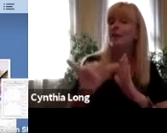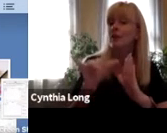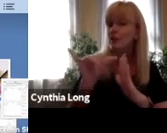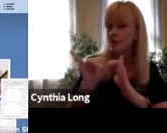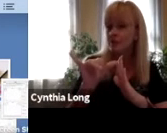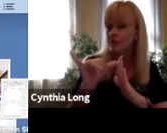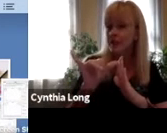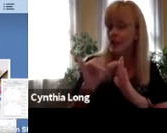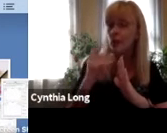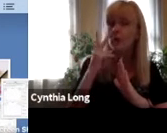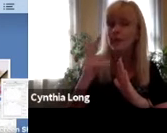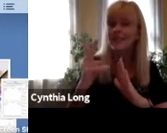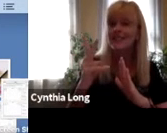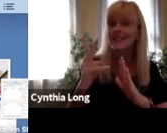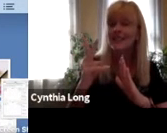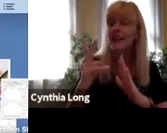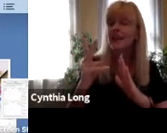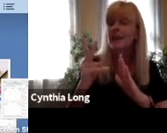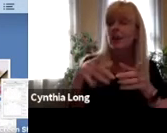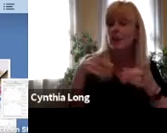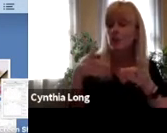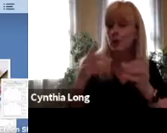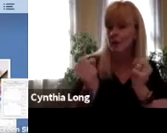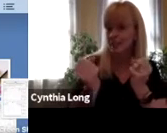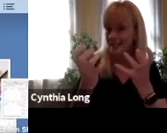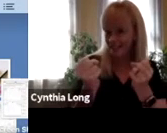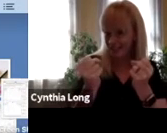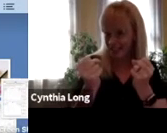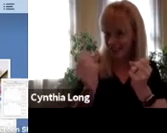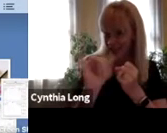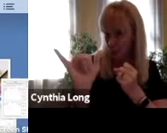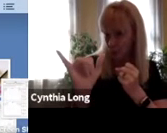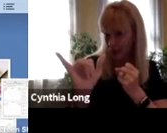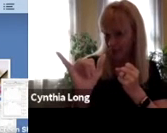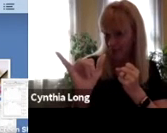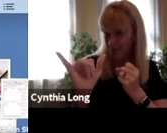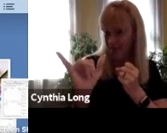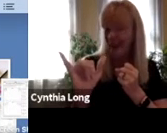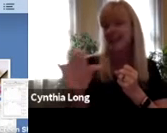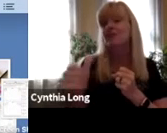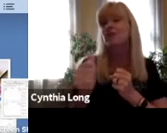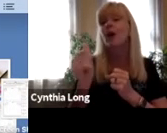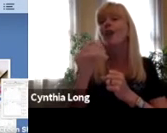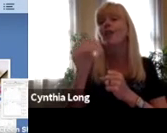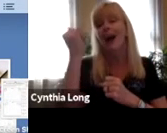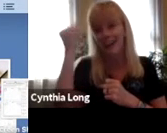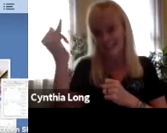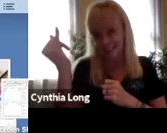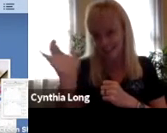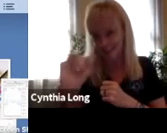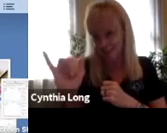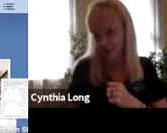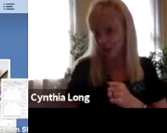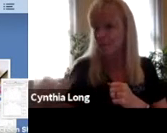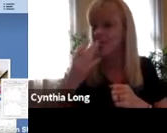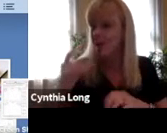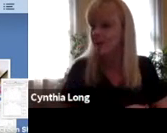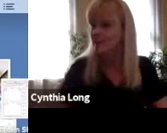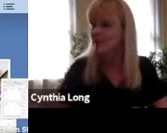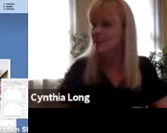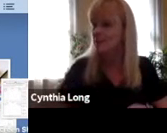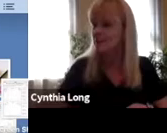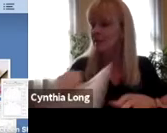And then we have the YouTube video where you can see the directions in sign as well. And it gives you other ideas as